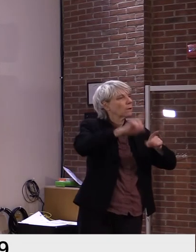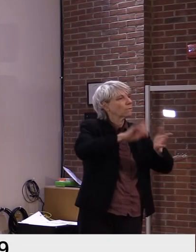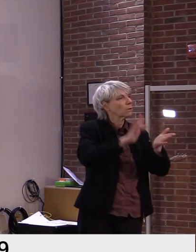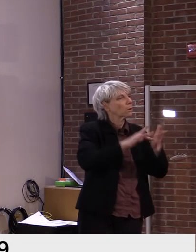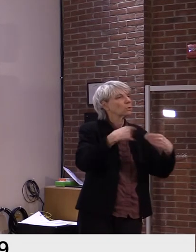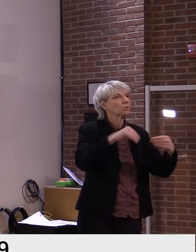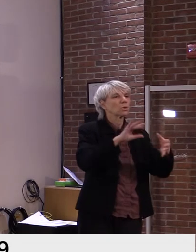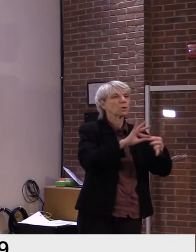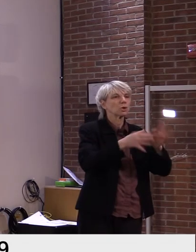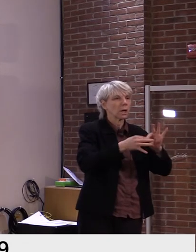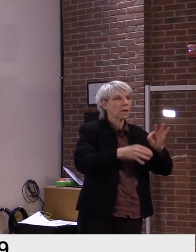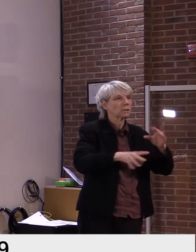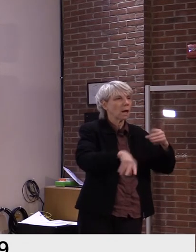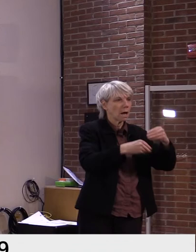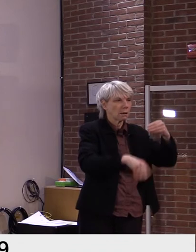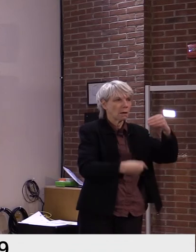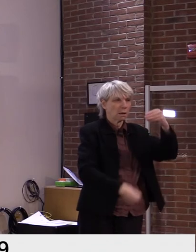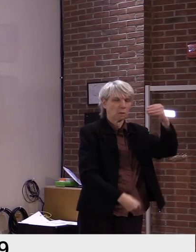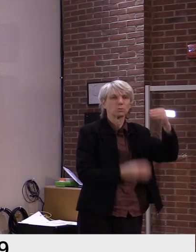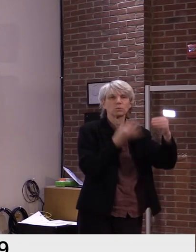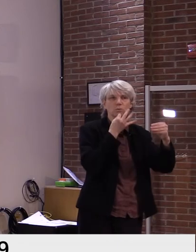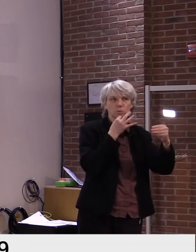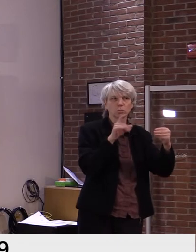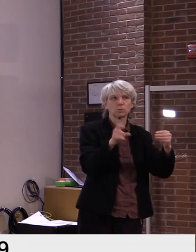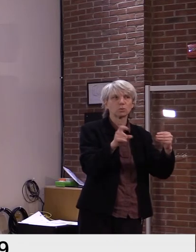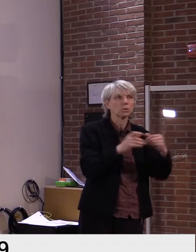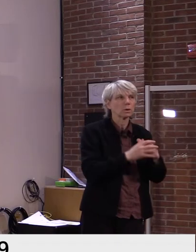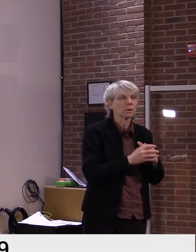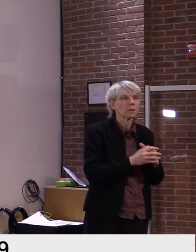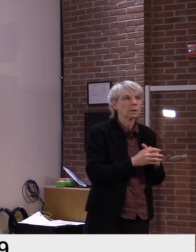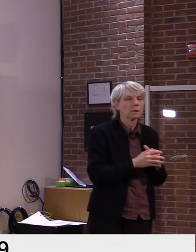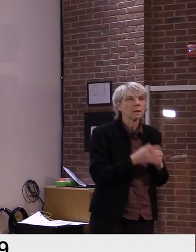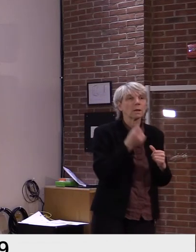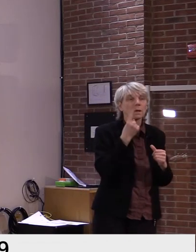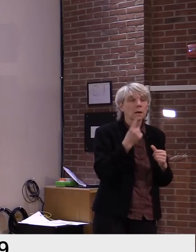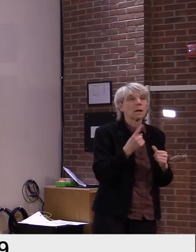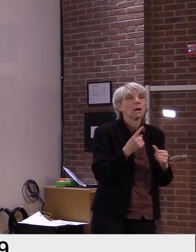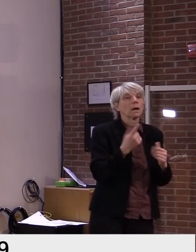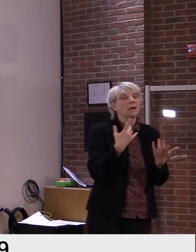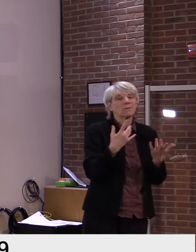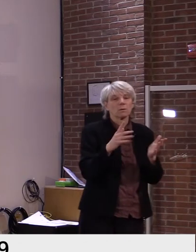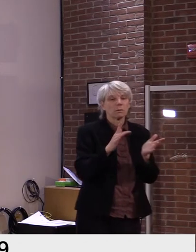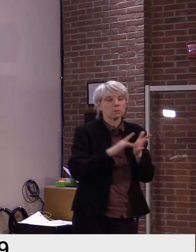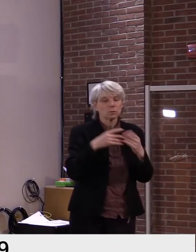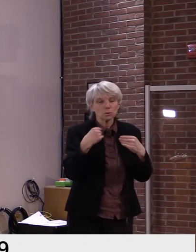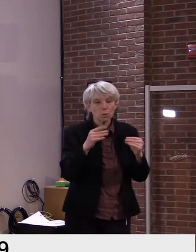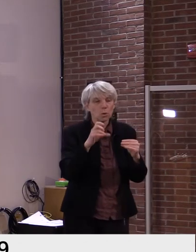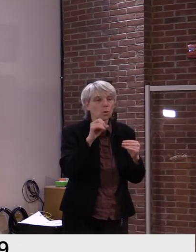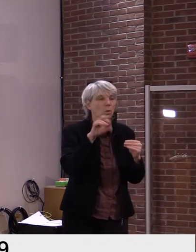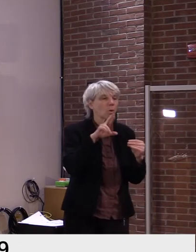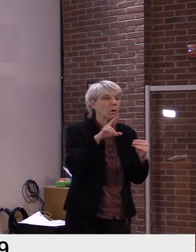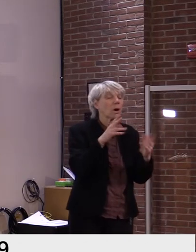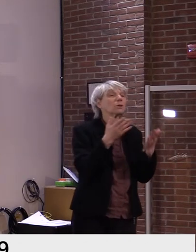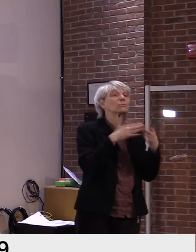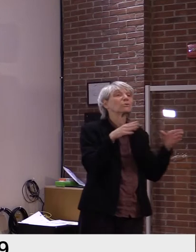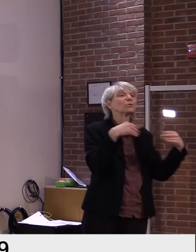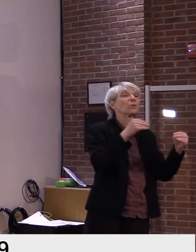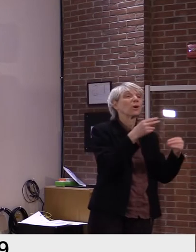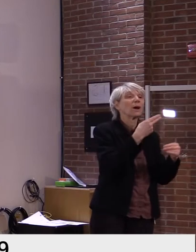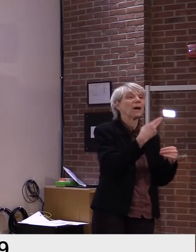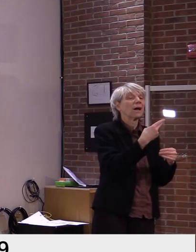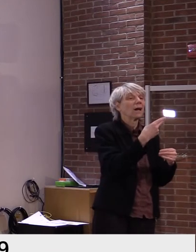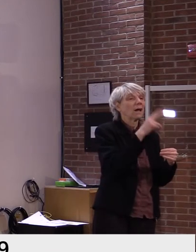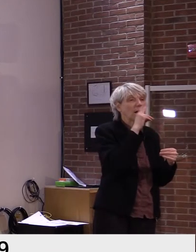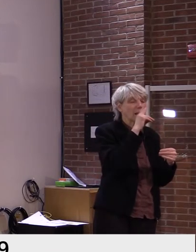these pharmacies coming, these pharmacies or pharmacies within like a Hannaford or even perhaps